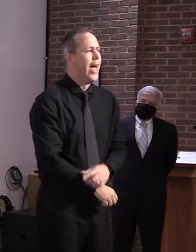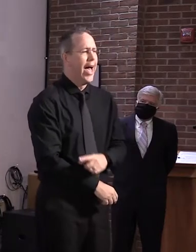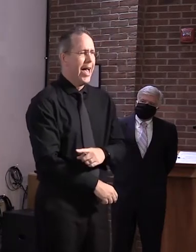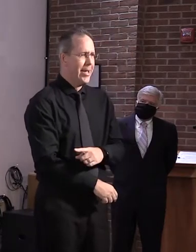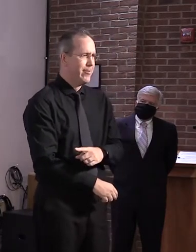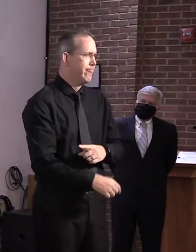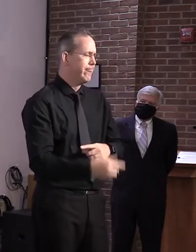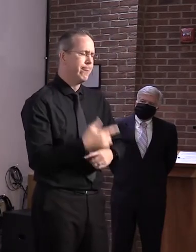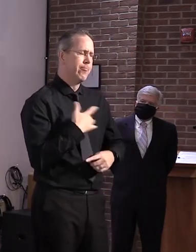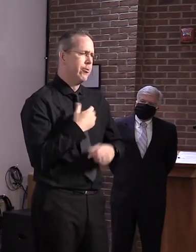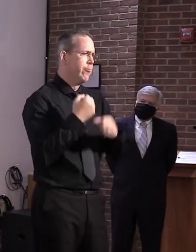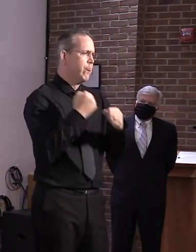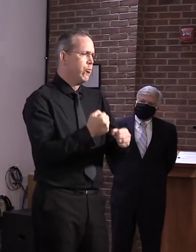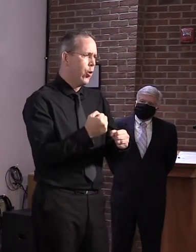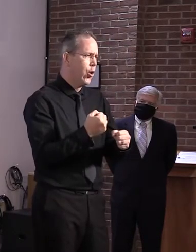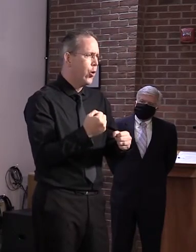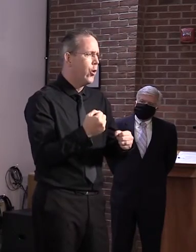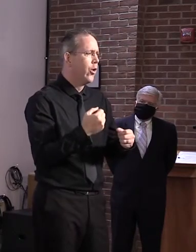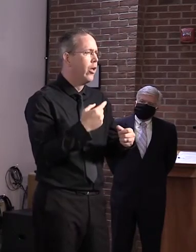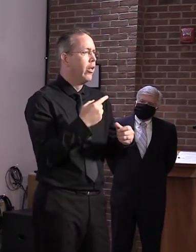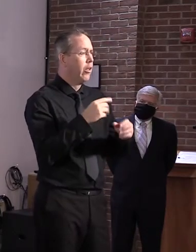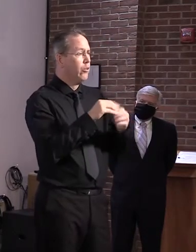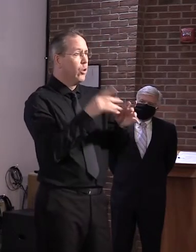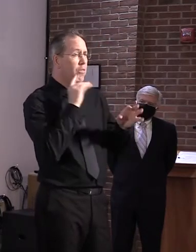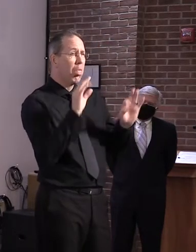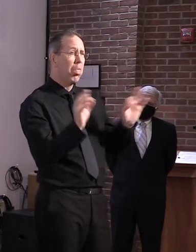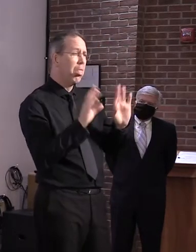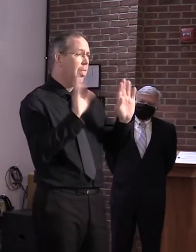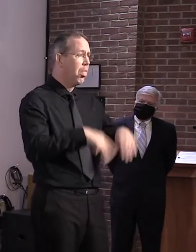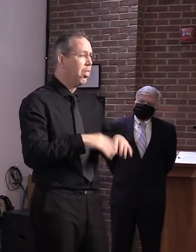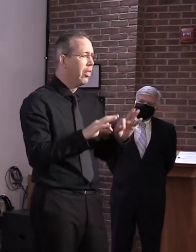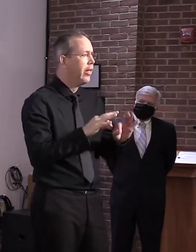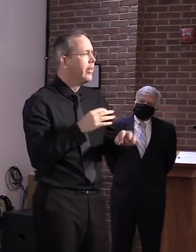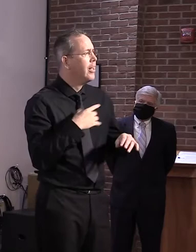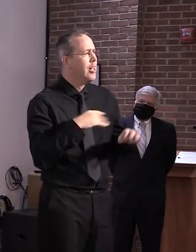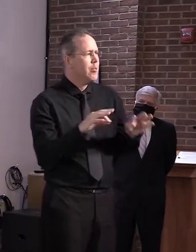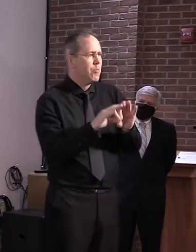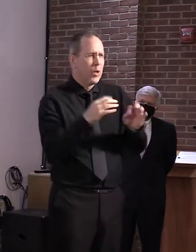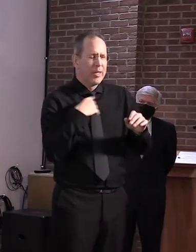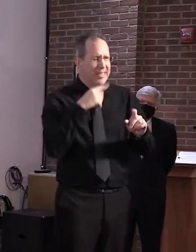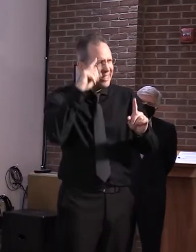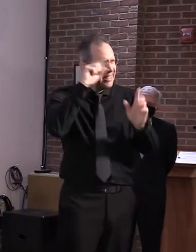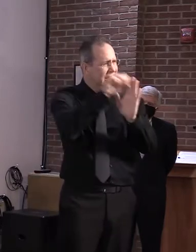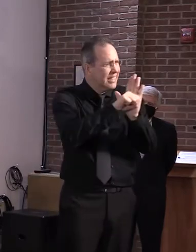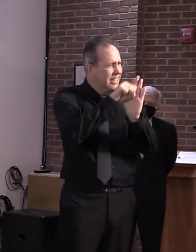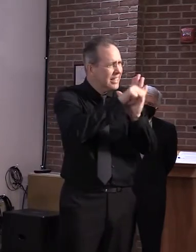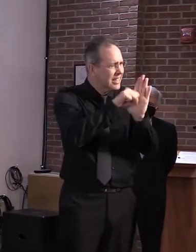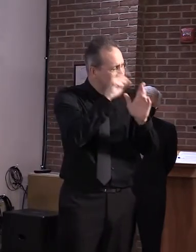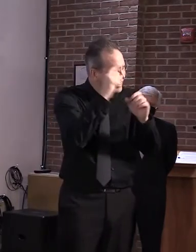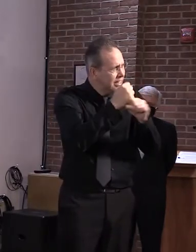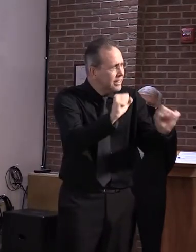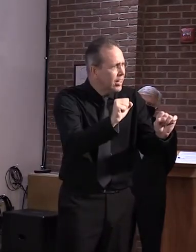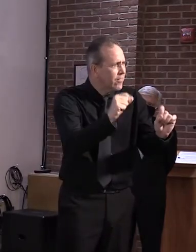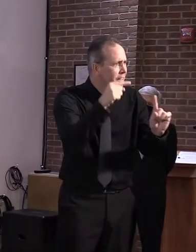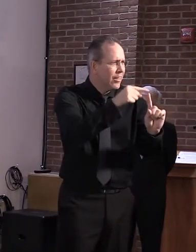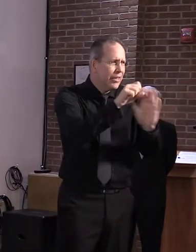mission. It's more to make sure that we're keeping the campuses safe and the general public safe.